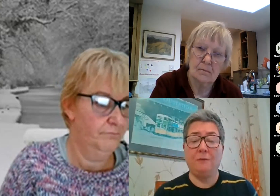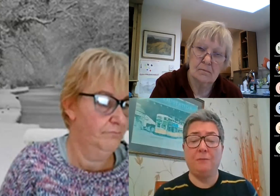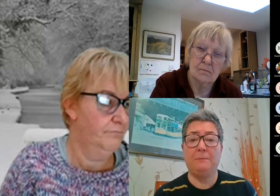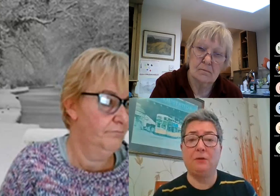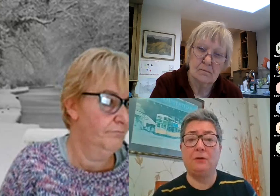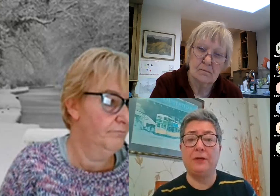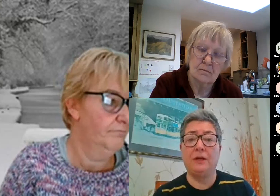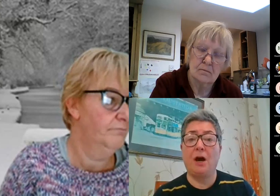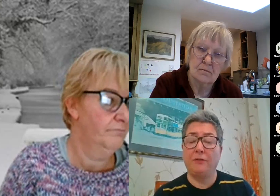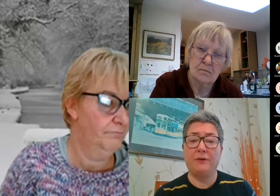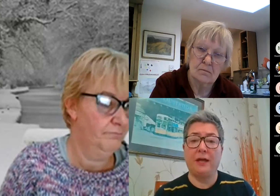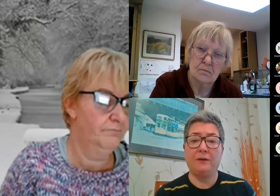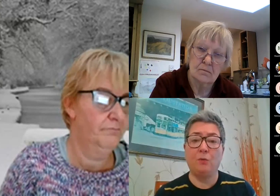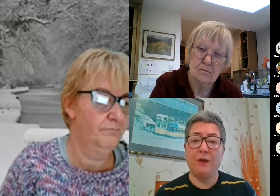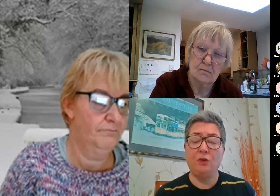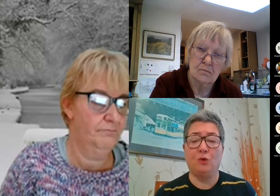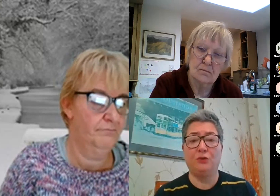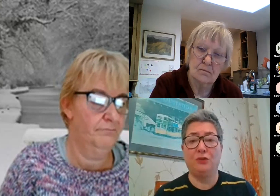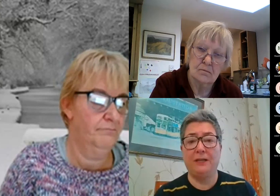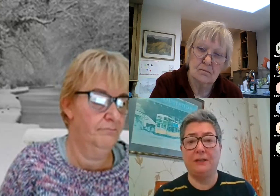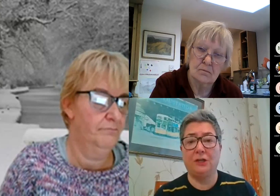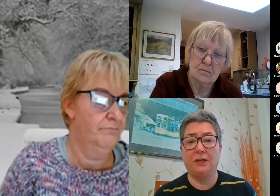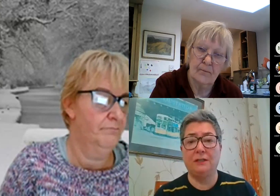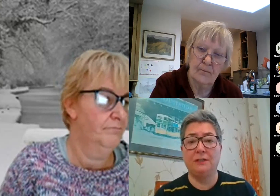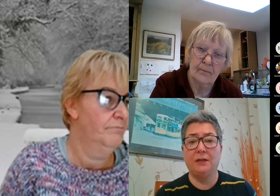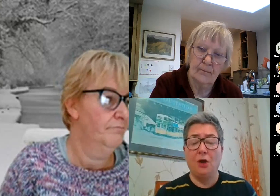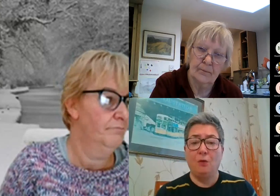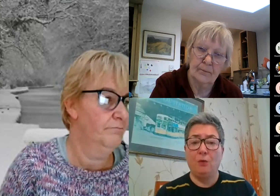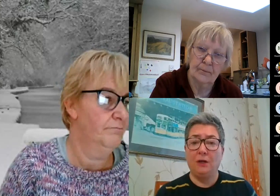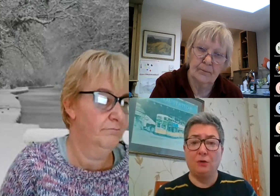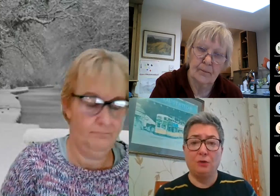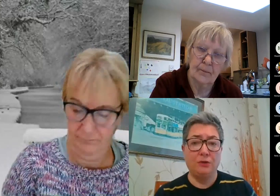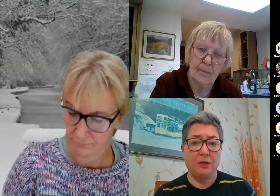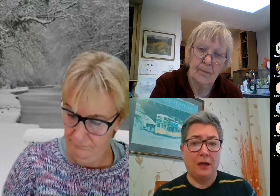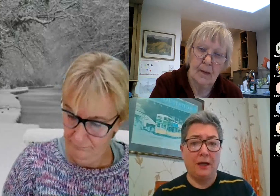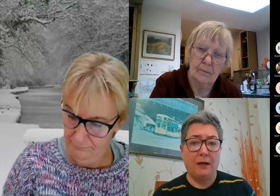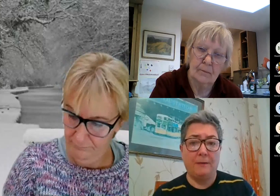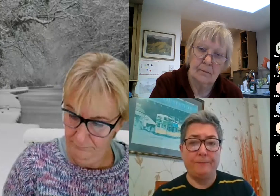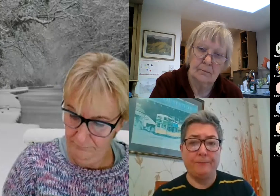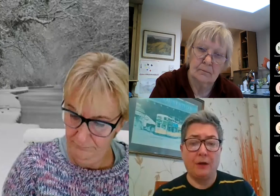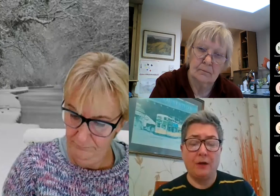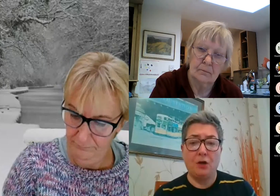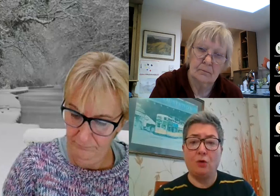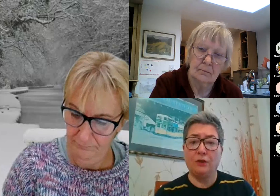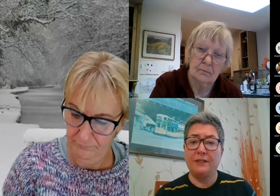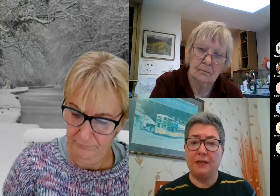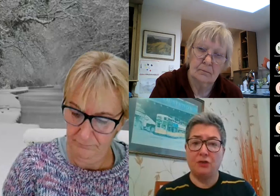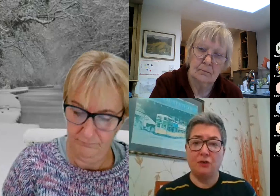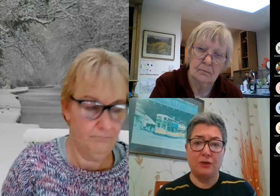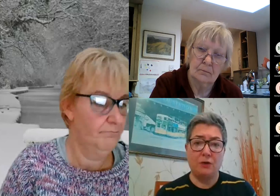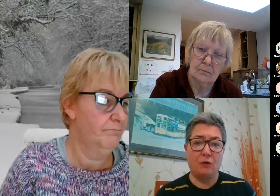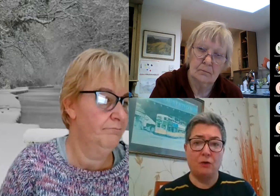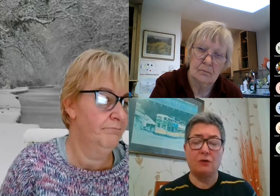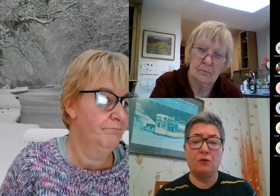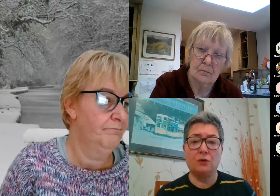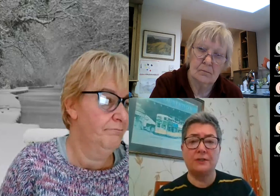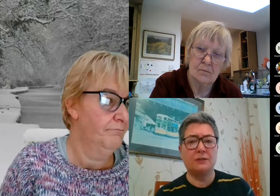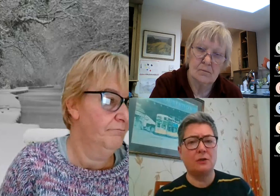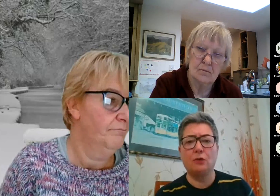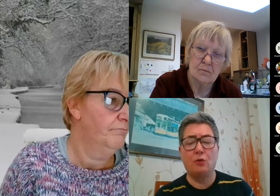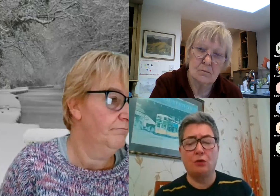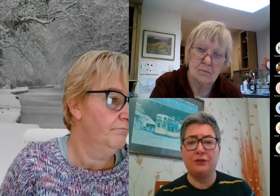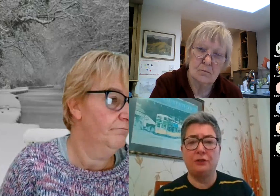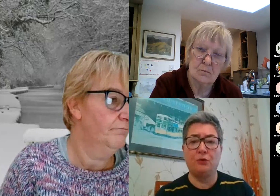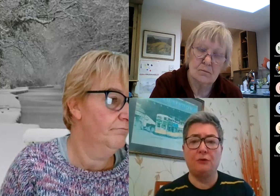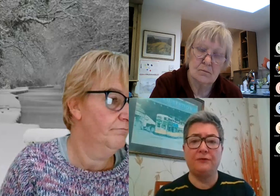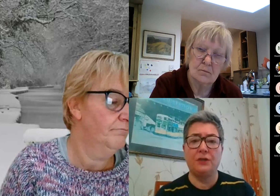to educate people on it, other than when they want to be educated. We include equality issues in all our